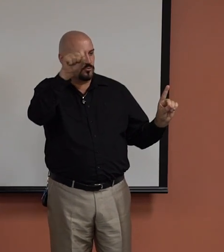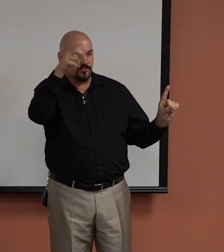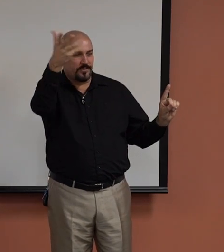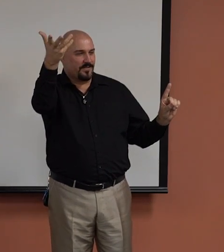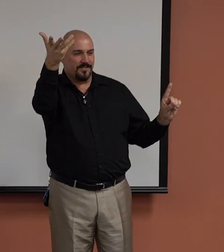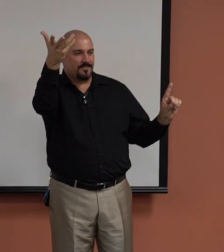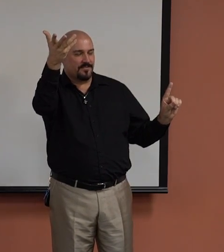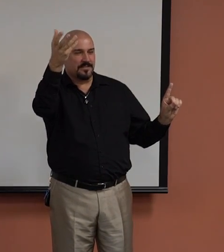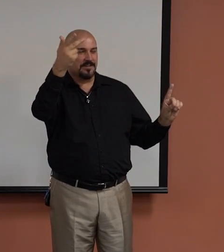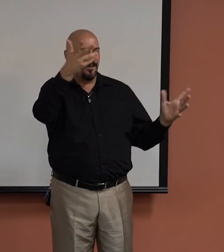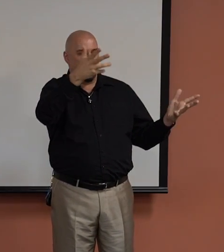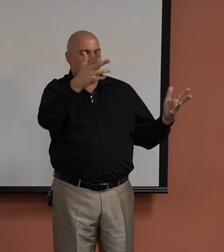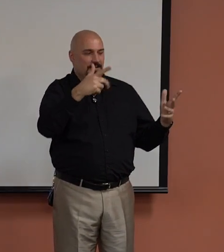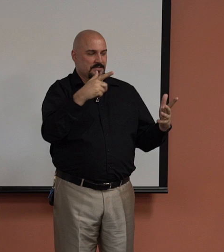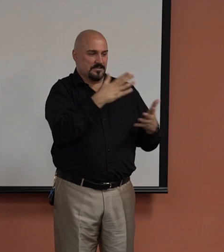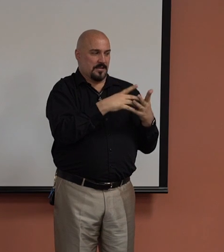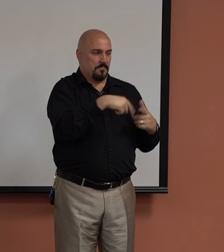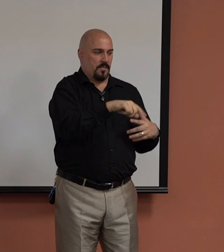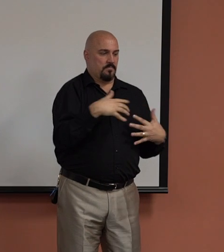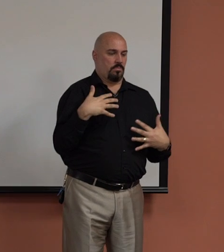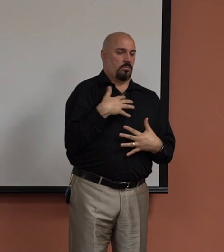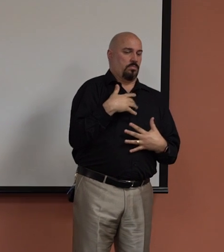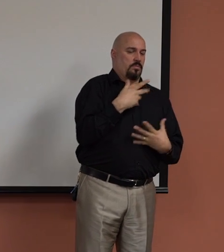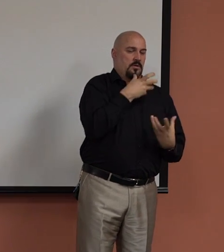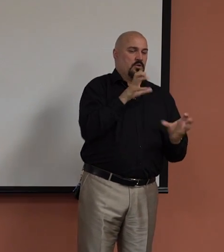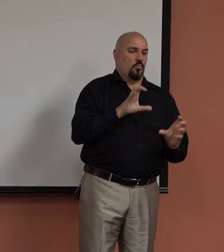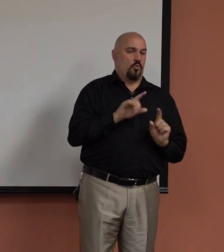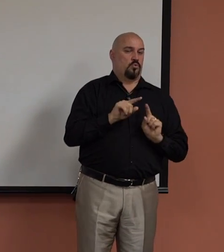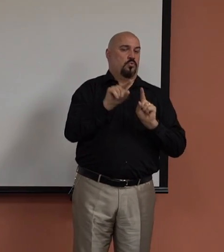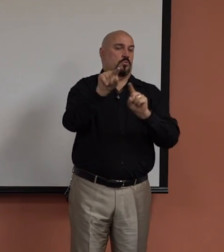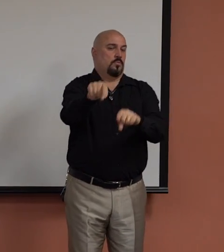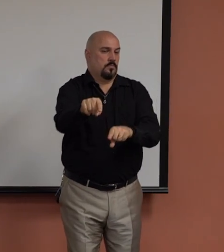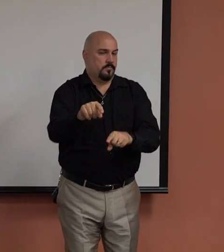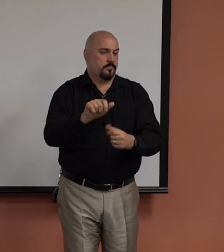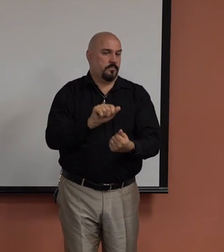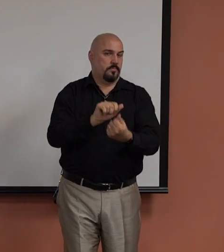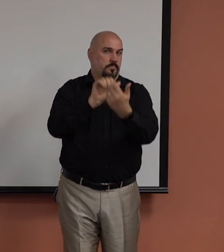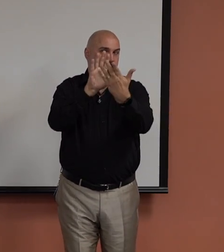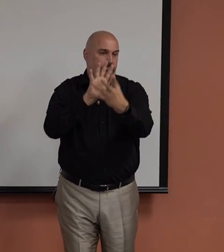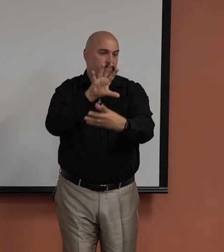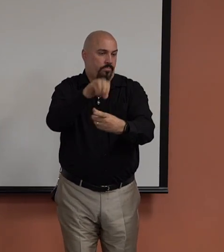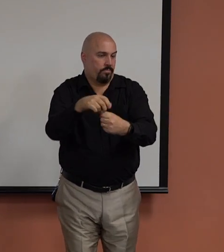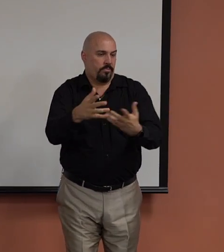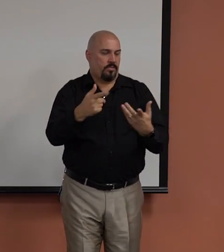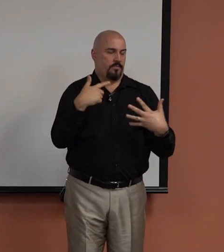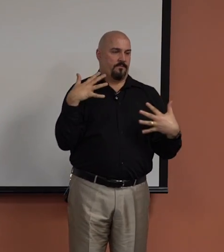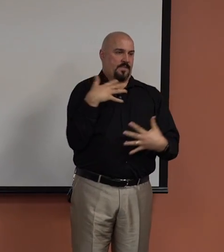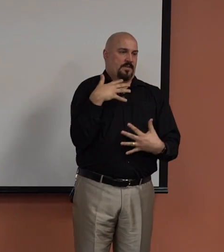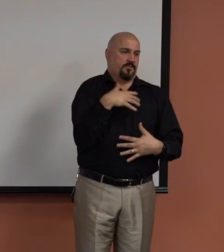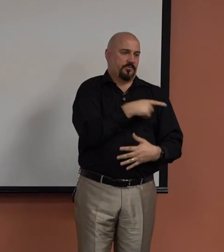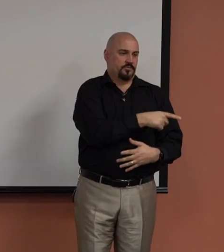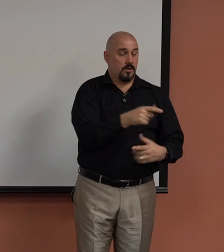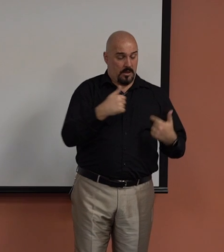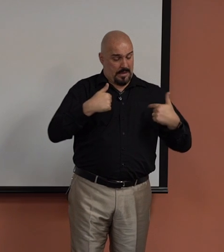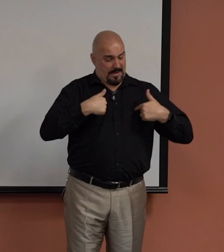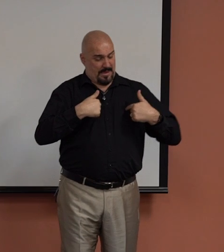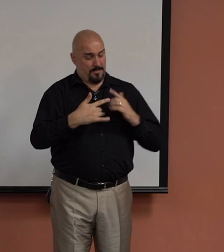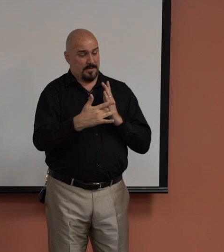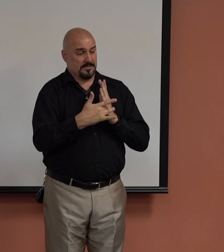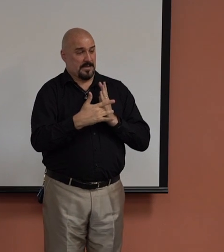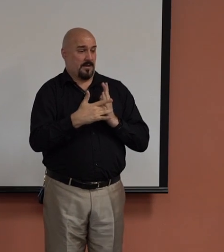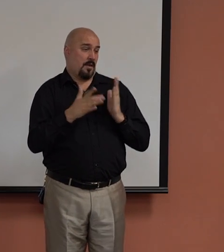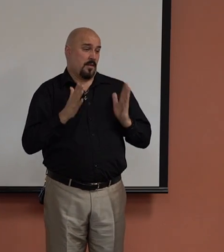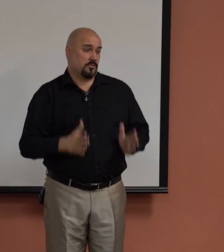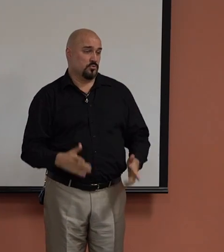are actually, you know, be one of the fears that they would have that, in my end, of course, I'm a technologist, but I